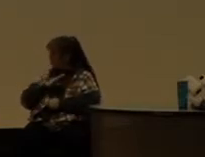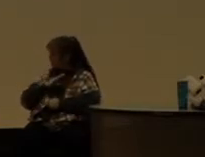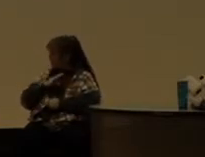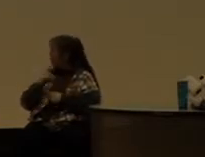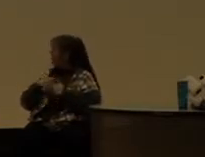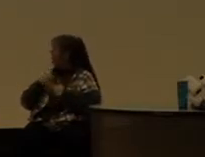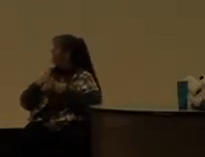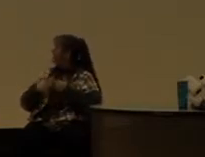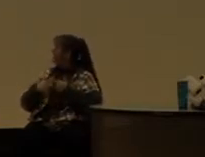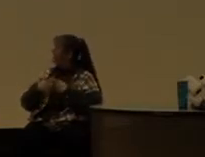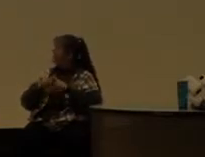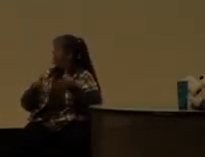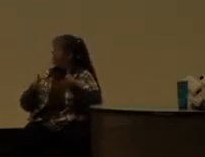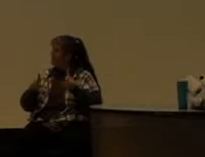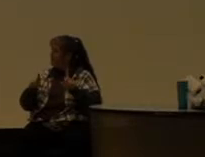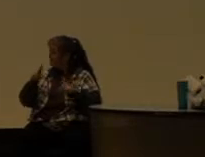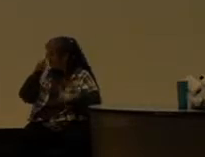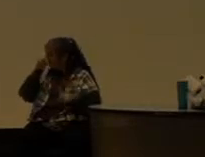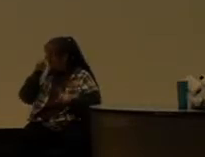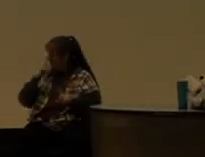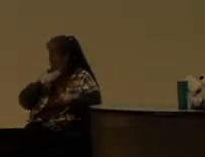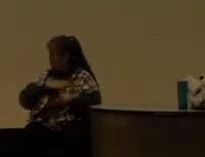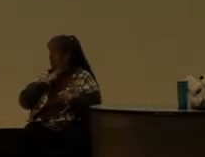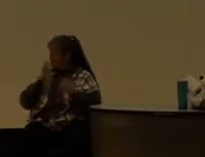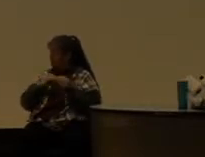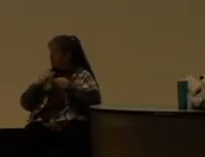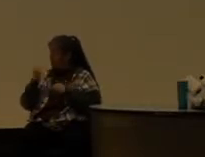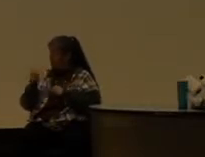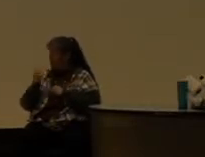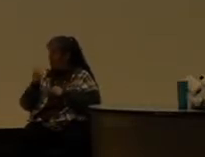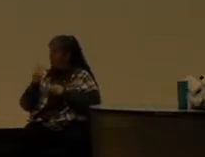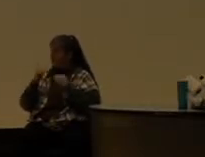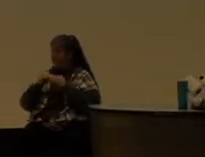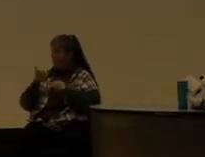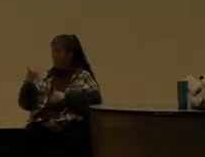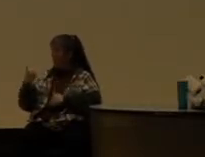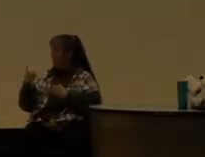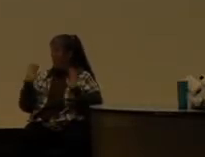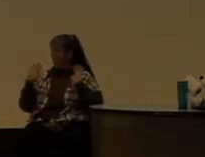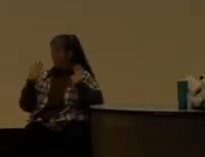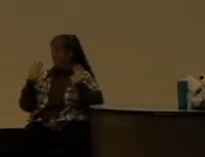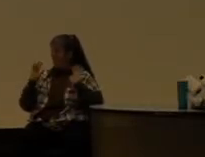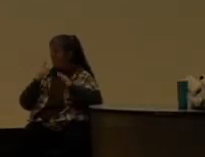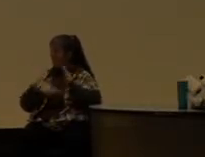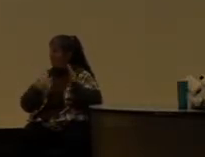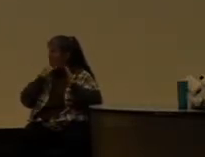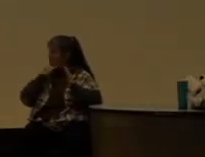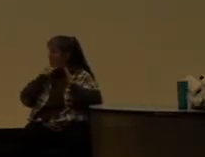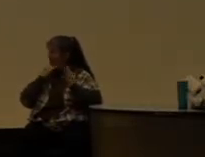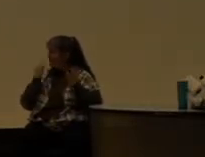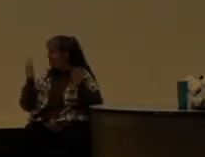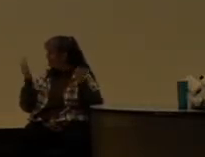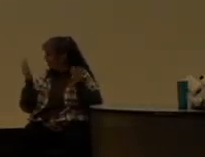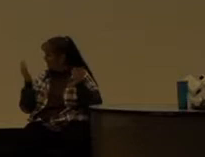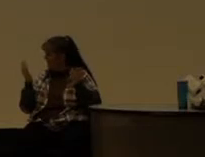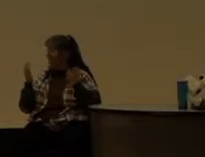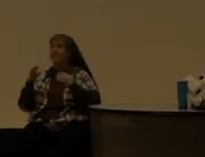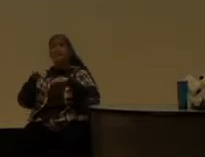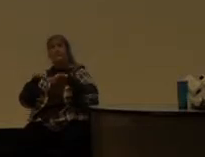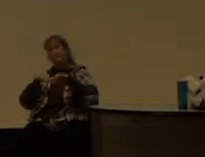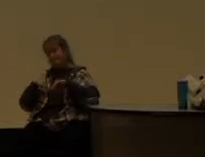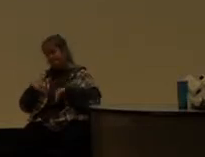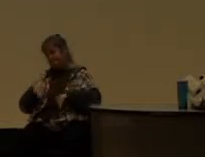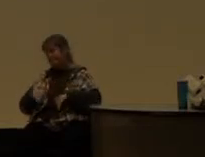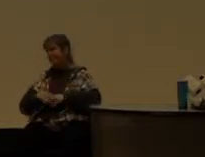Right? And then you're like, but my total is always equal to I for some reason. So what's going on? So we'll go through a